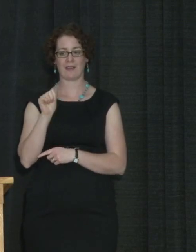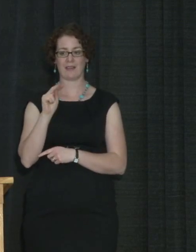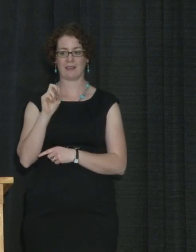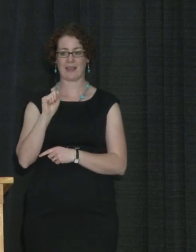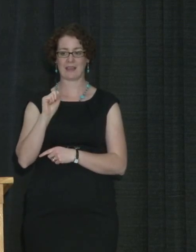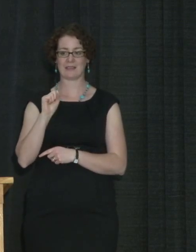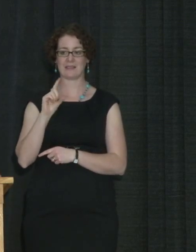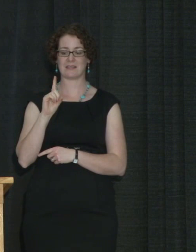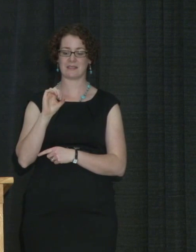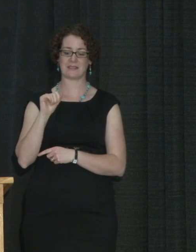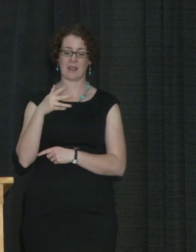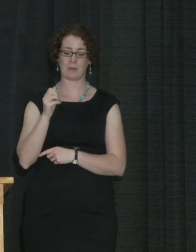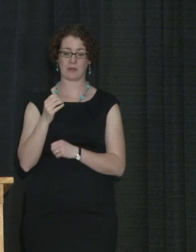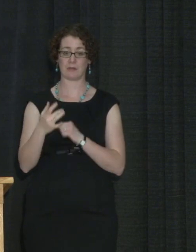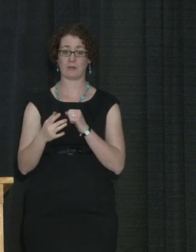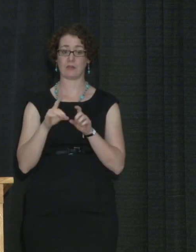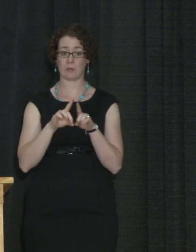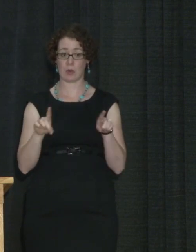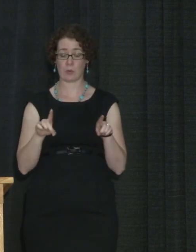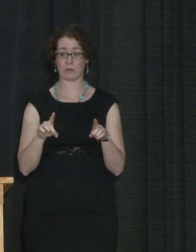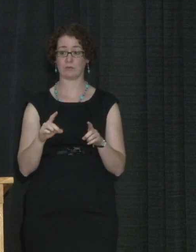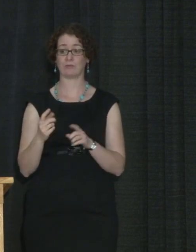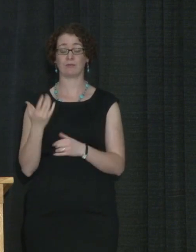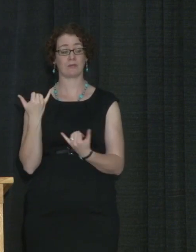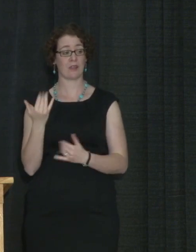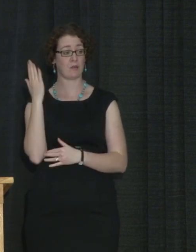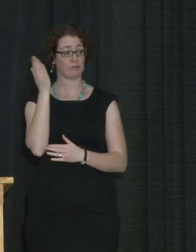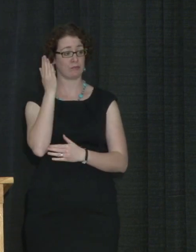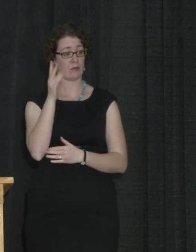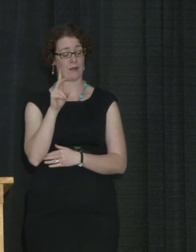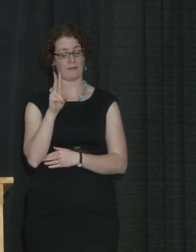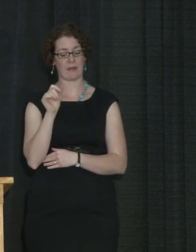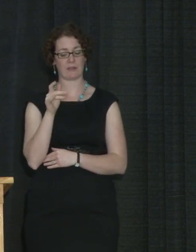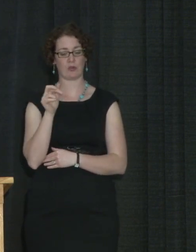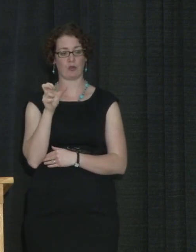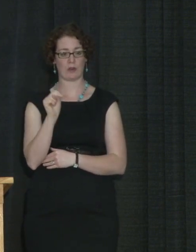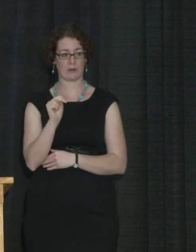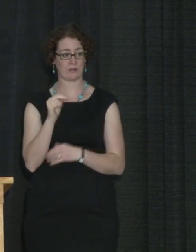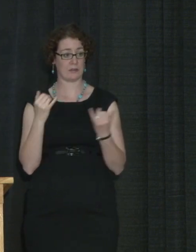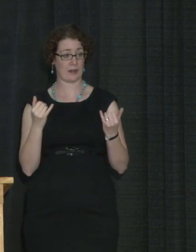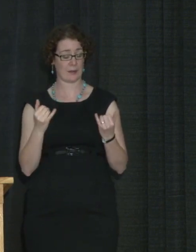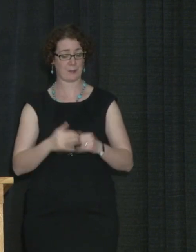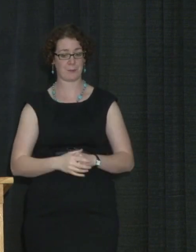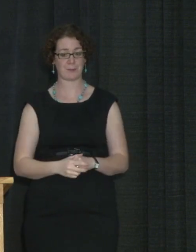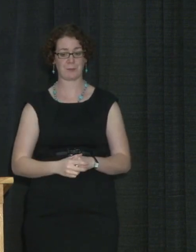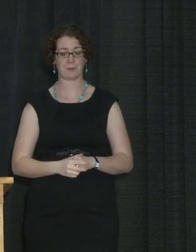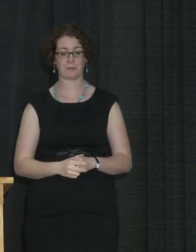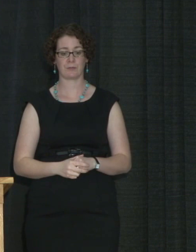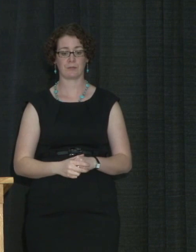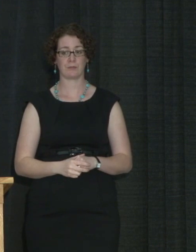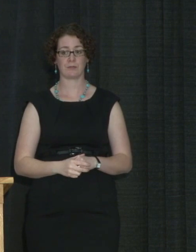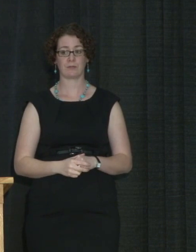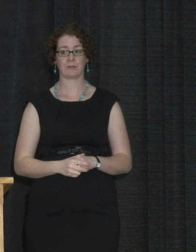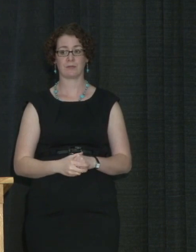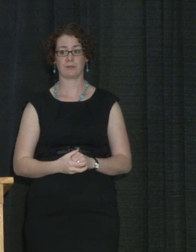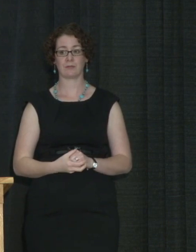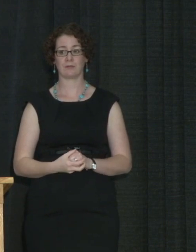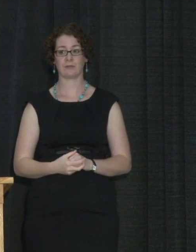Diploma Program, to come forward and to present the valedictory address for our convocation.